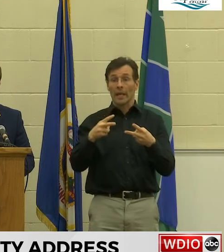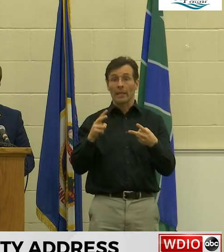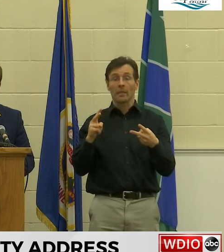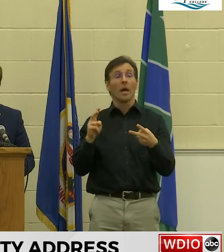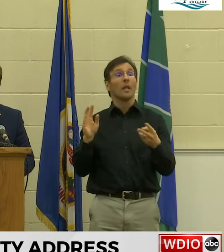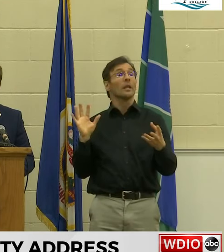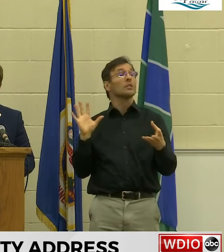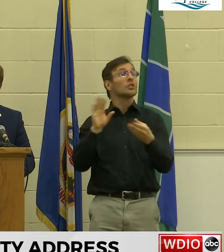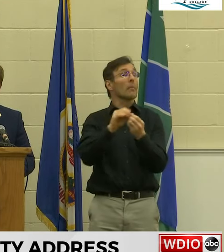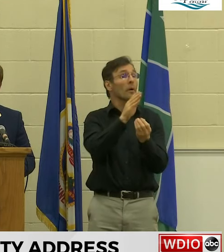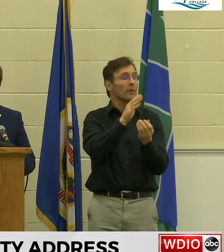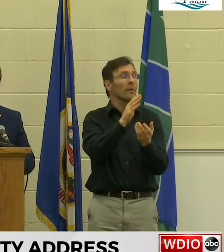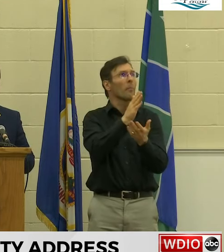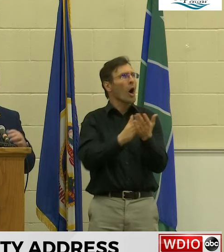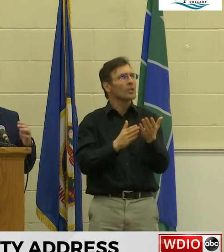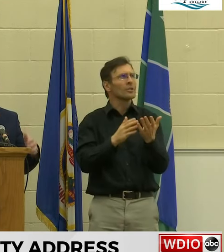greater,